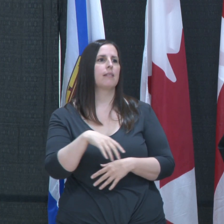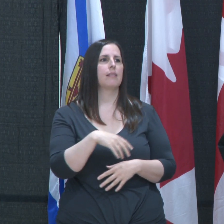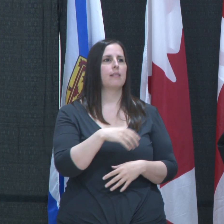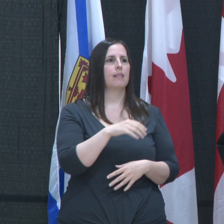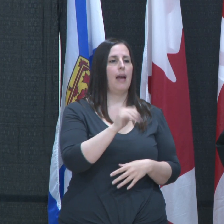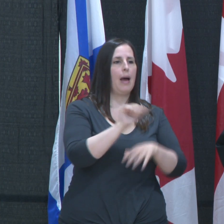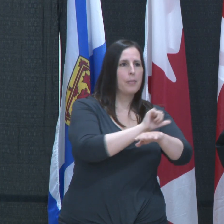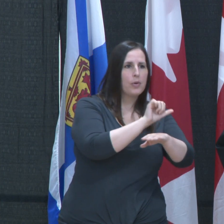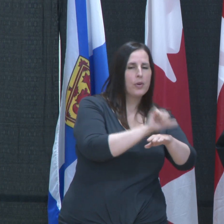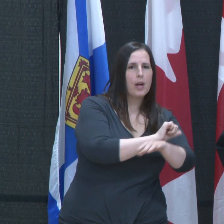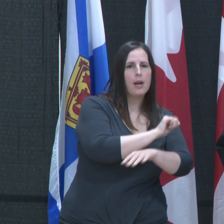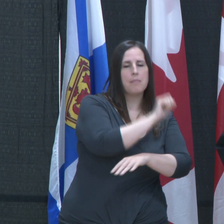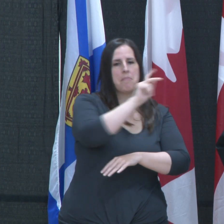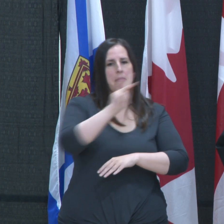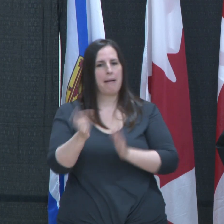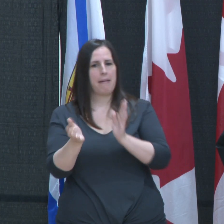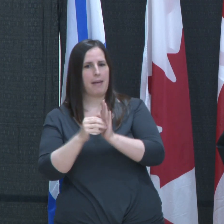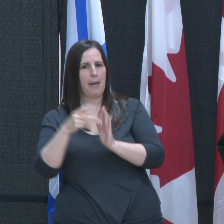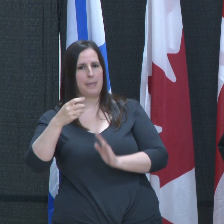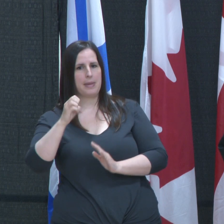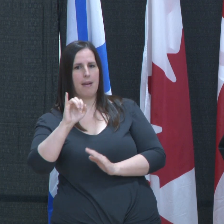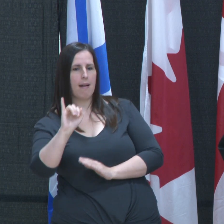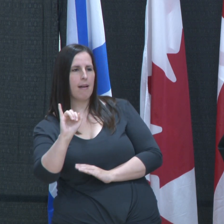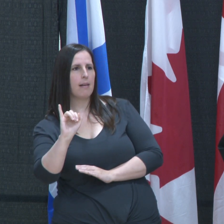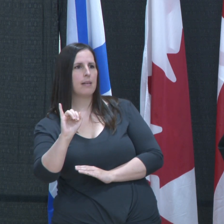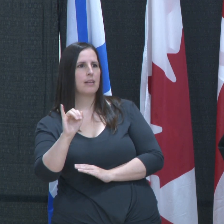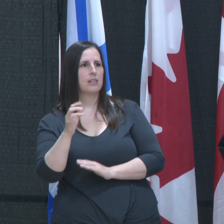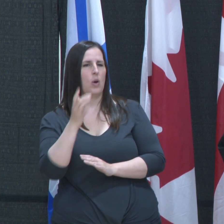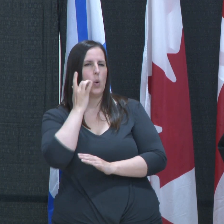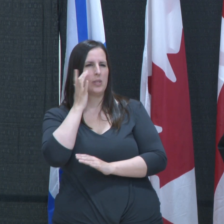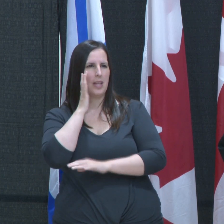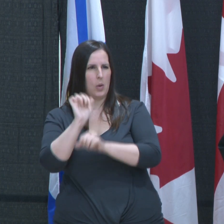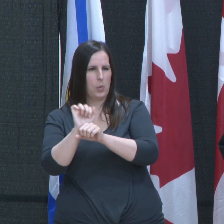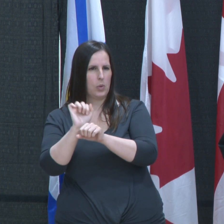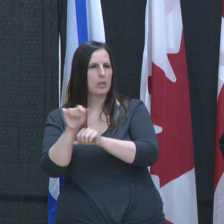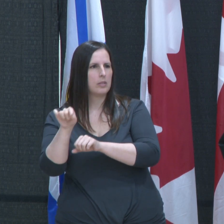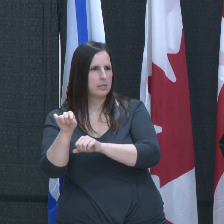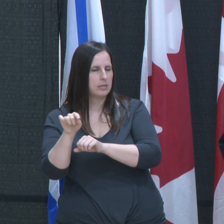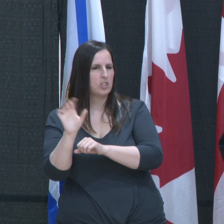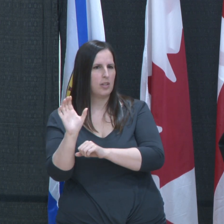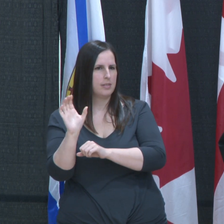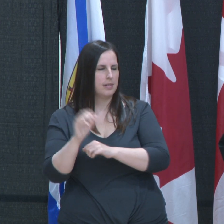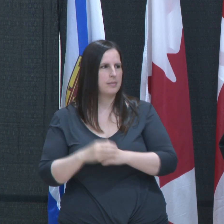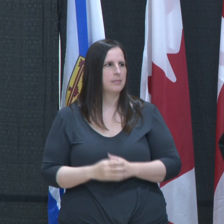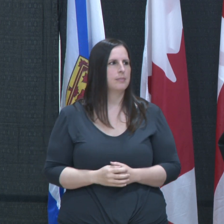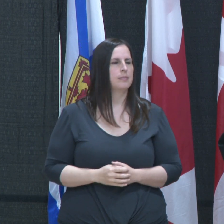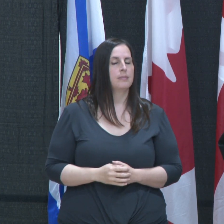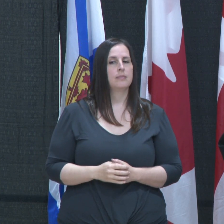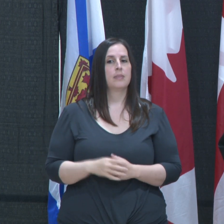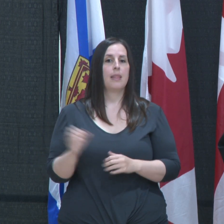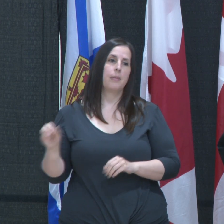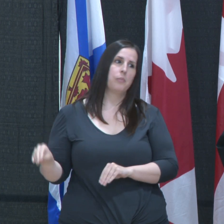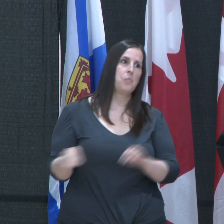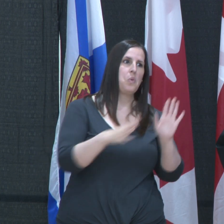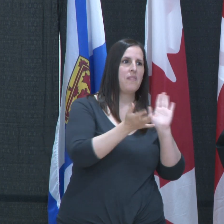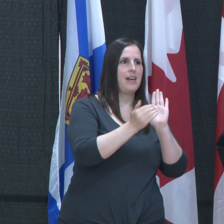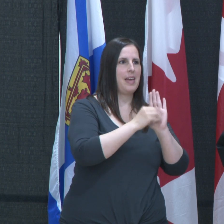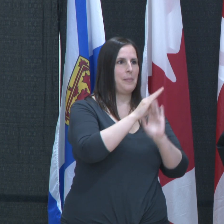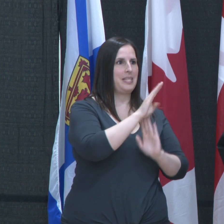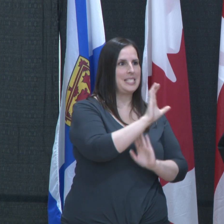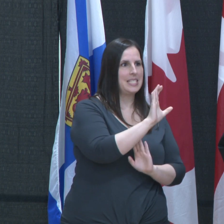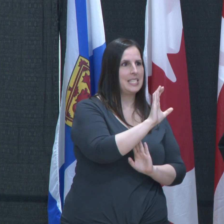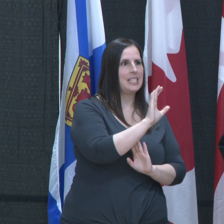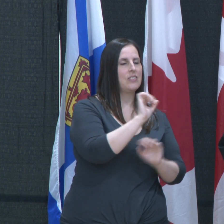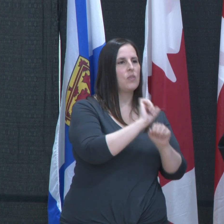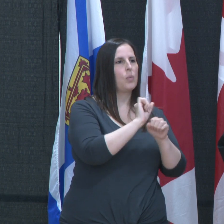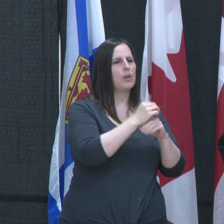Alberta, back to PEI to work at a boutique hotel in Charlottetown. From there, it was out to Kelowna, BC, to work at a resort